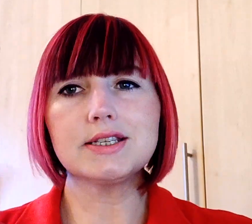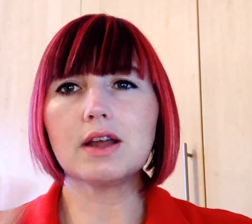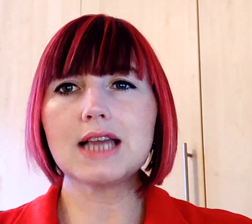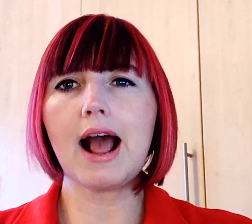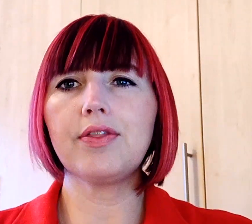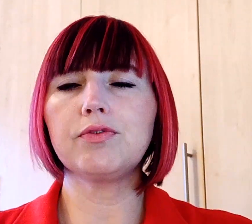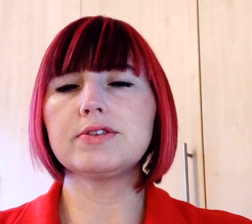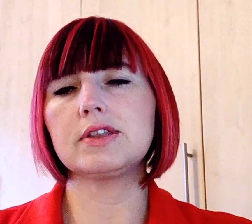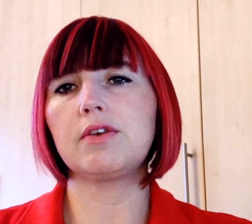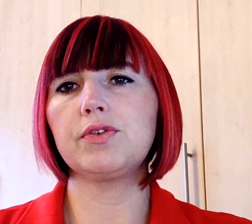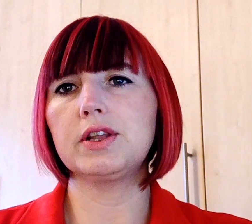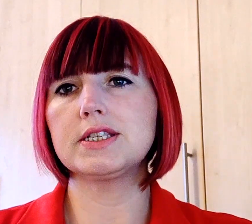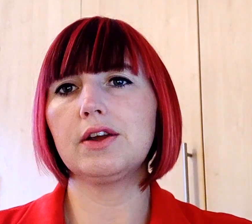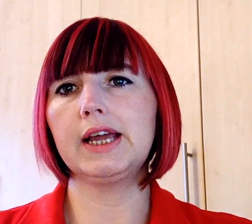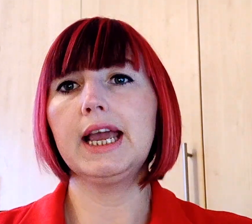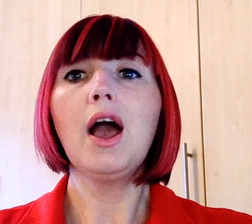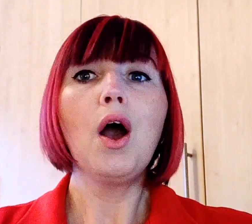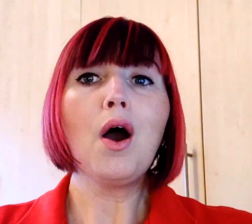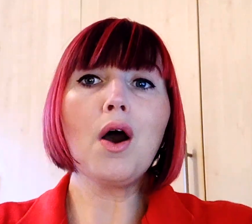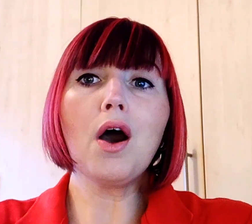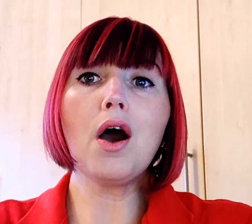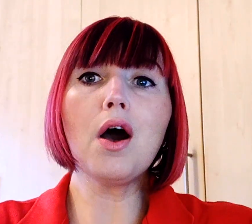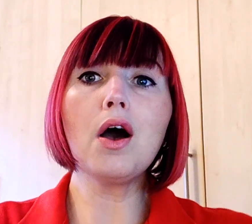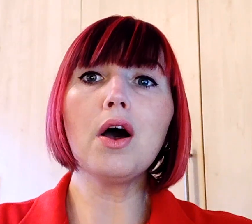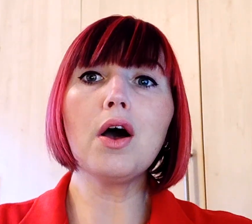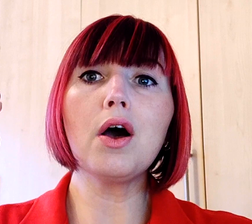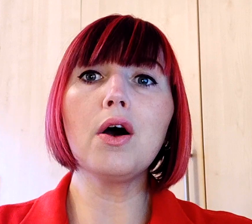And then start to add the rest of that riff in slowly.